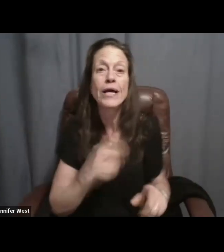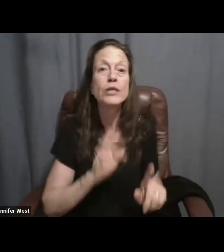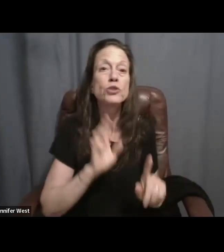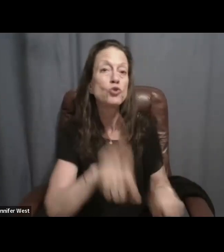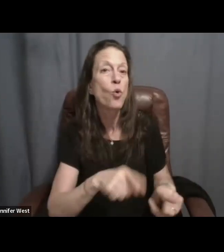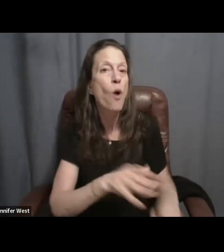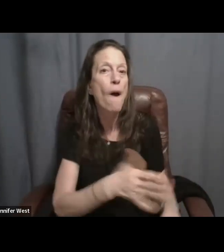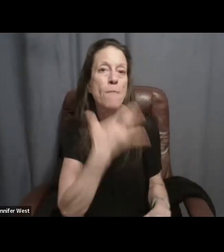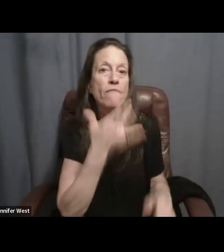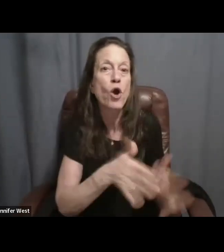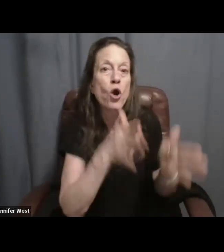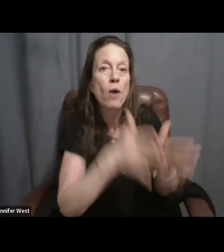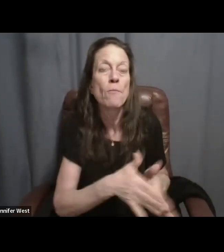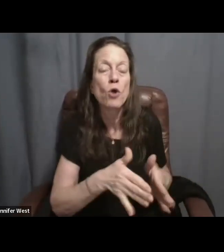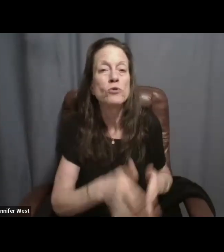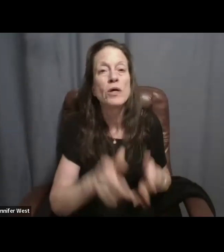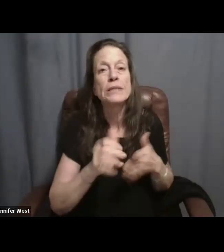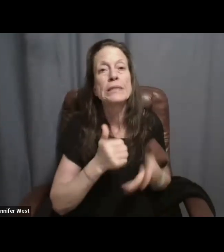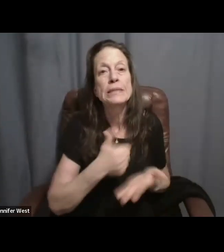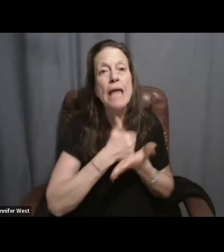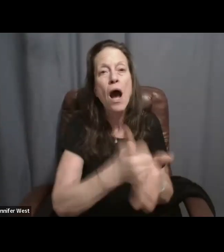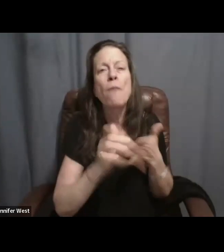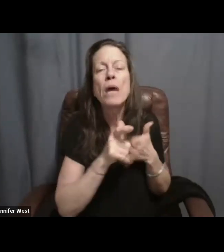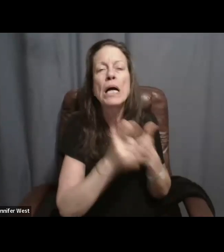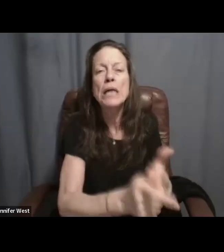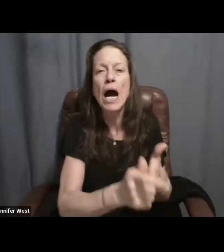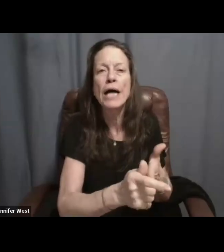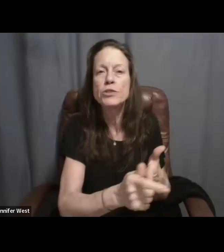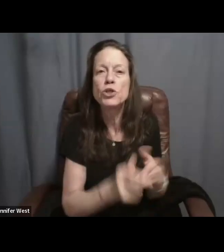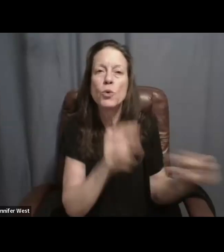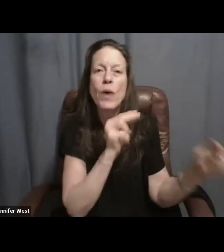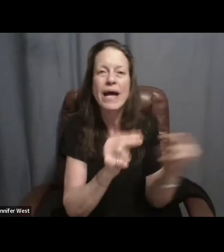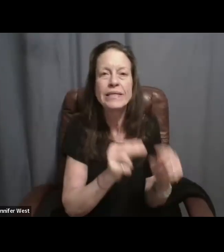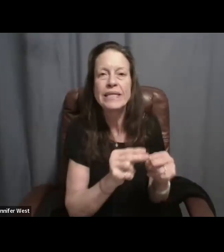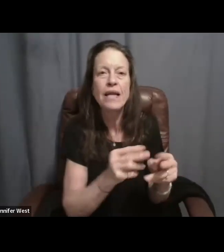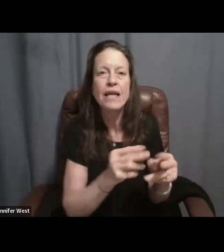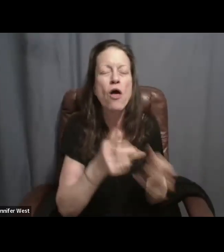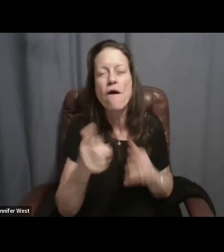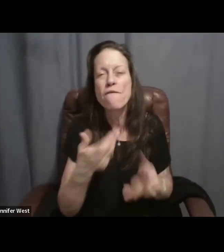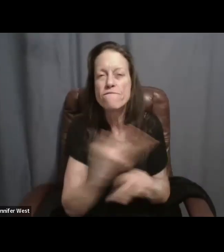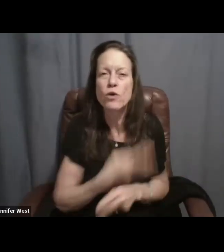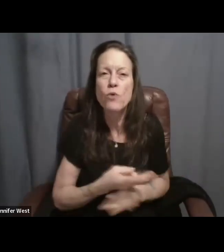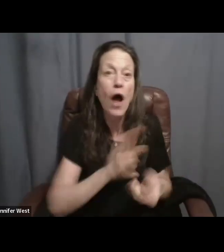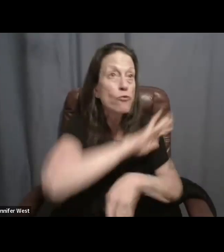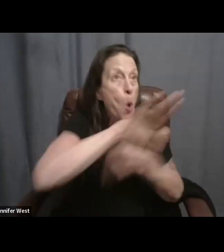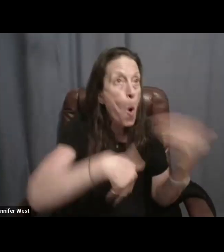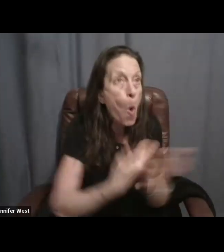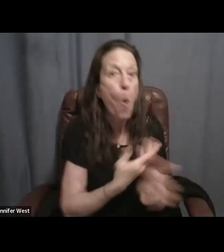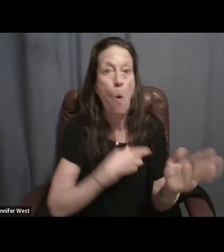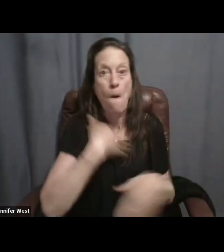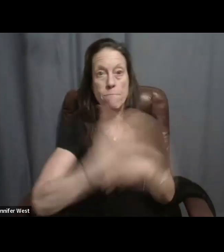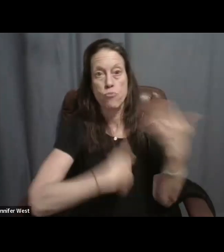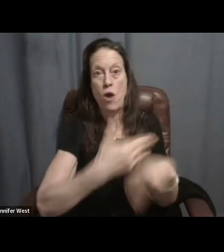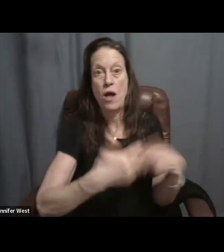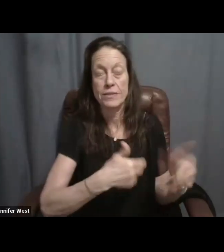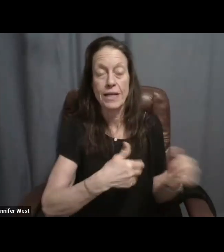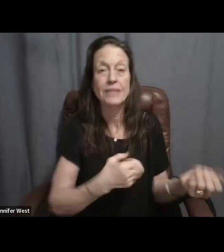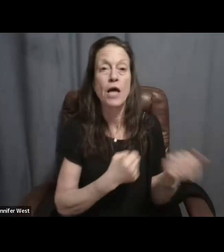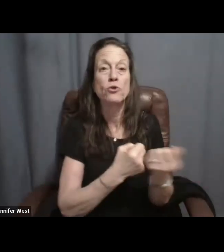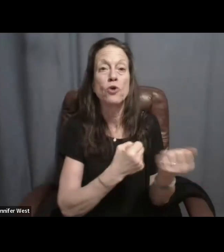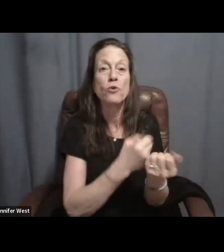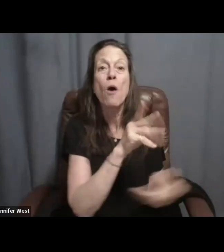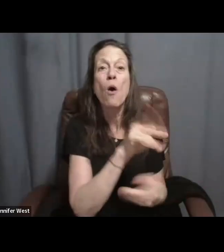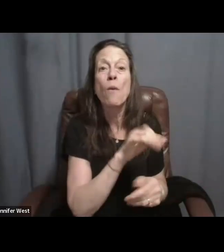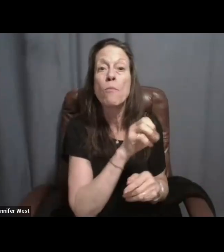the whole process. So the paperwork that ultimately has to be filed by the CCS, your support broker can help you